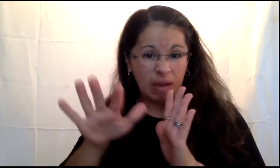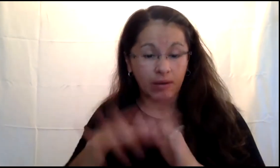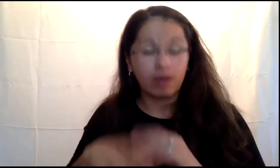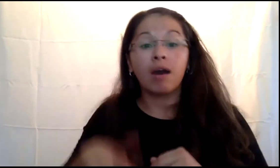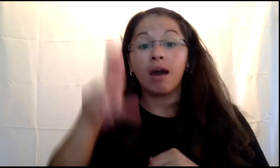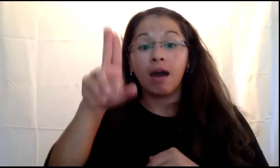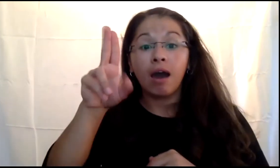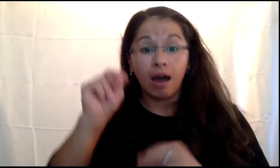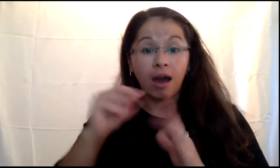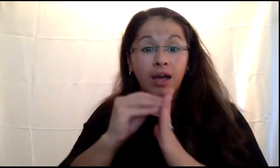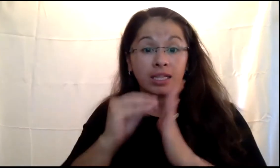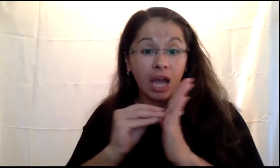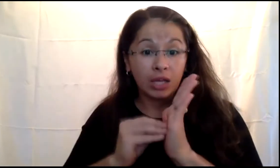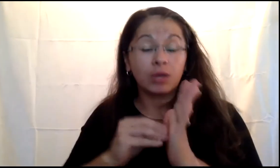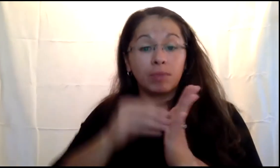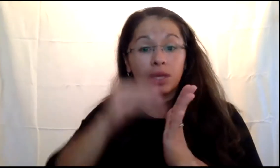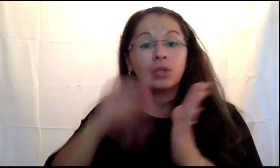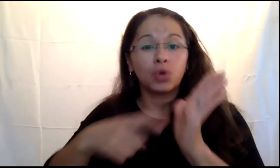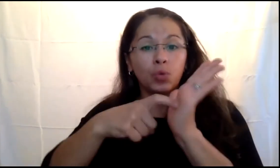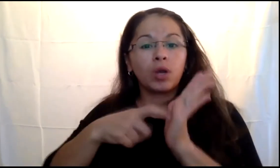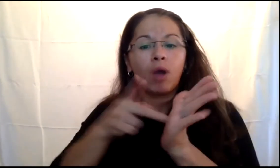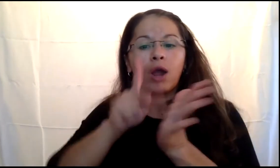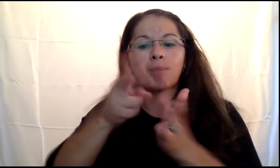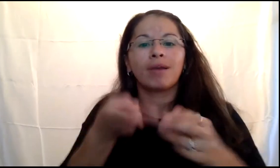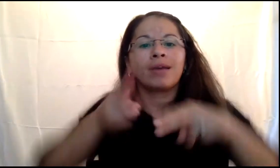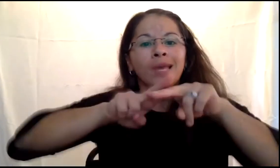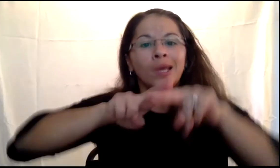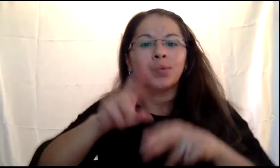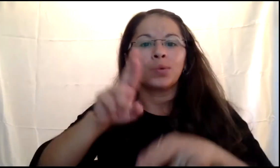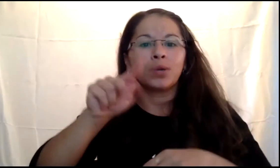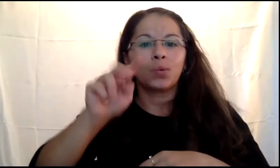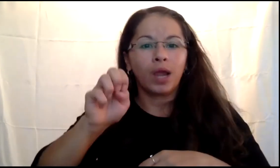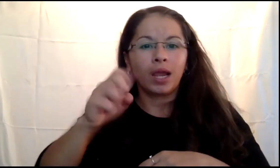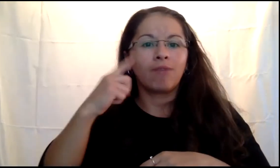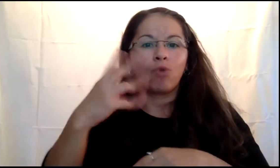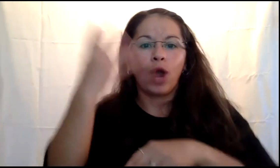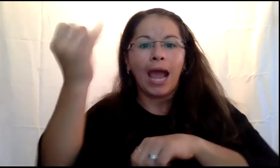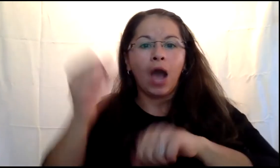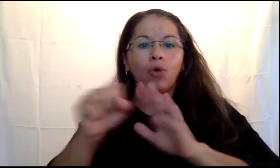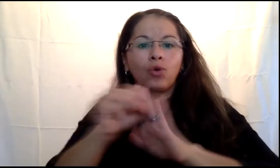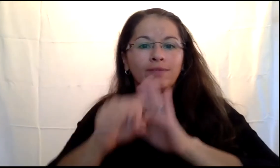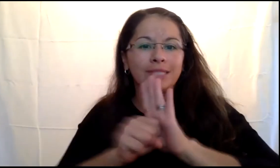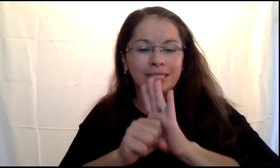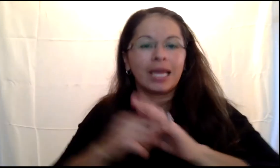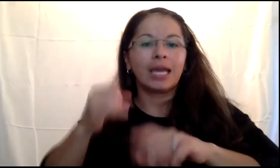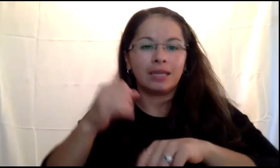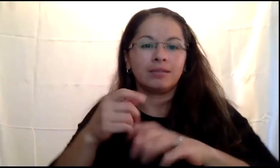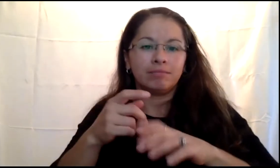out-of-state tuition. So the public institutions that many of your peers who have